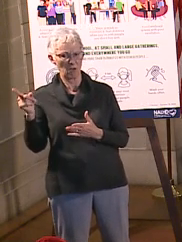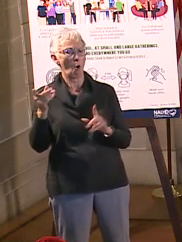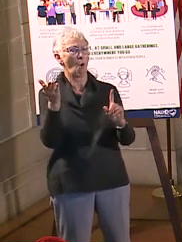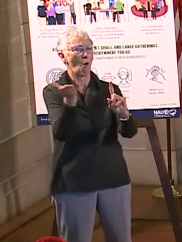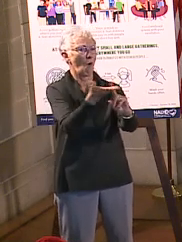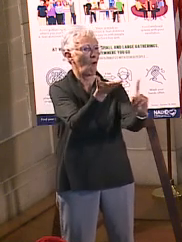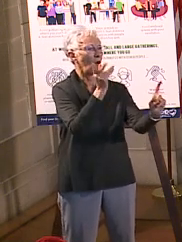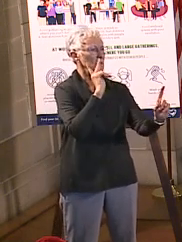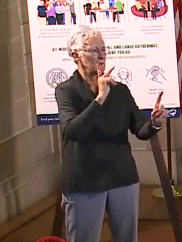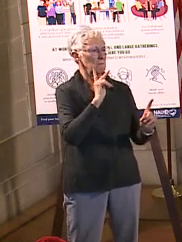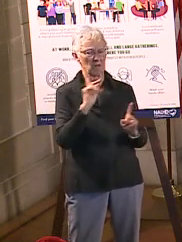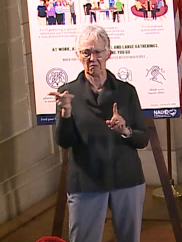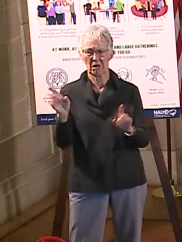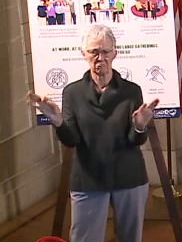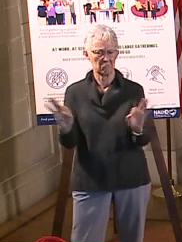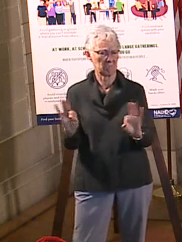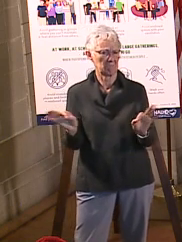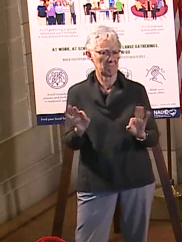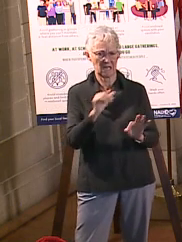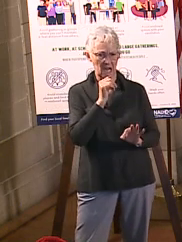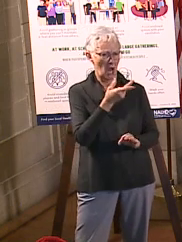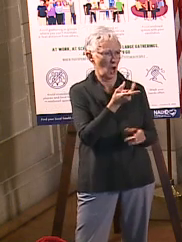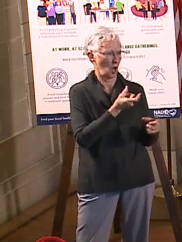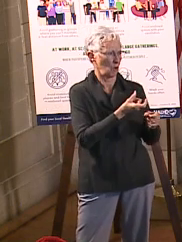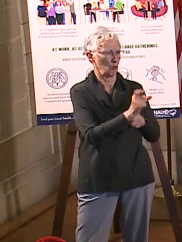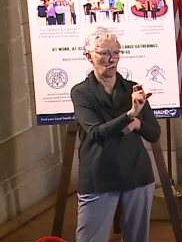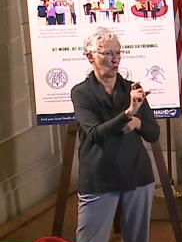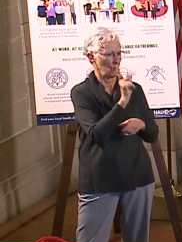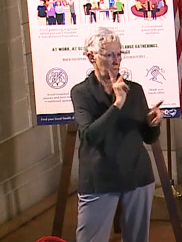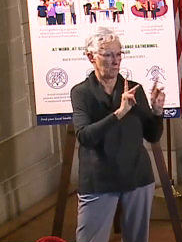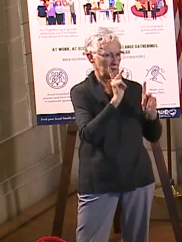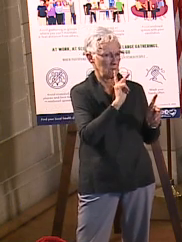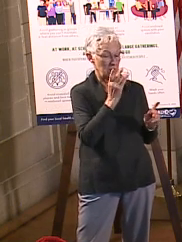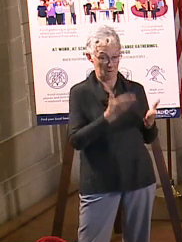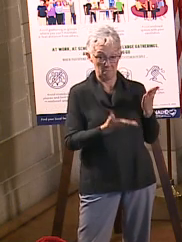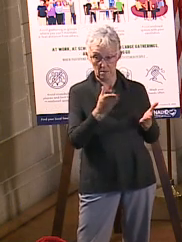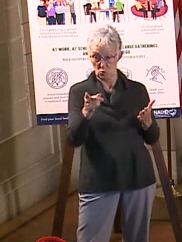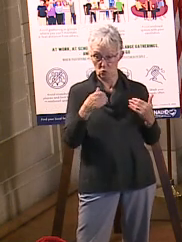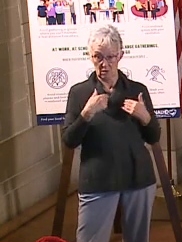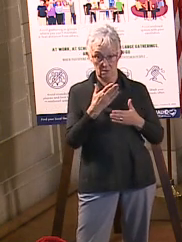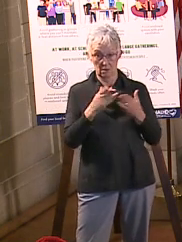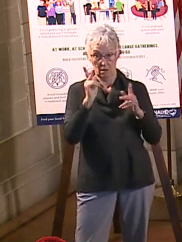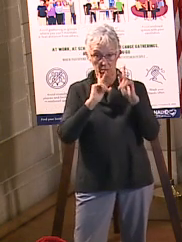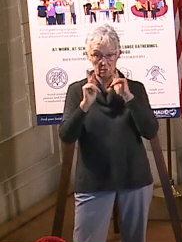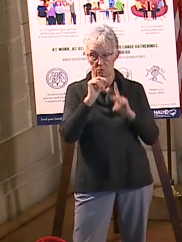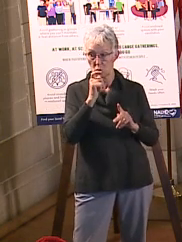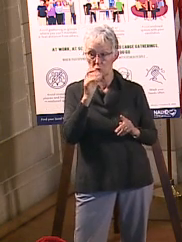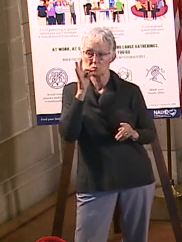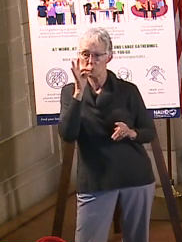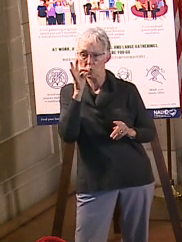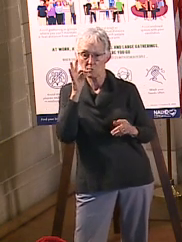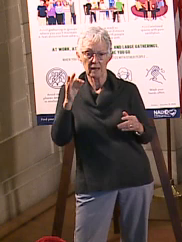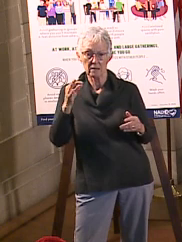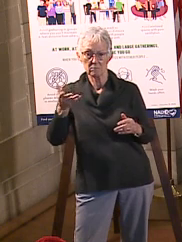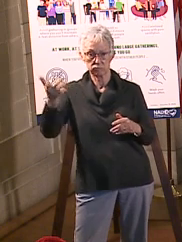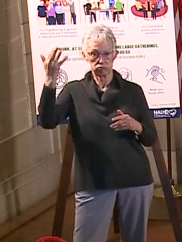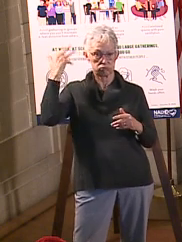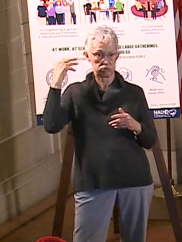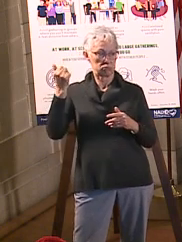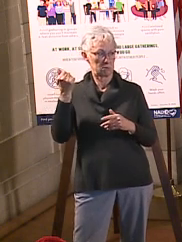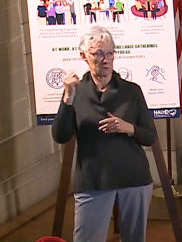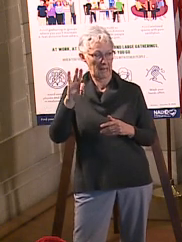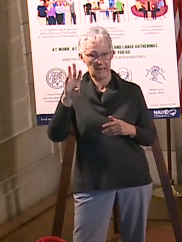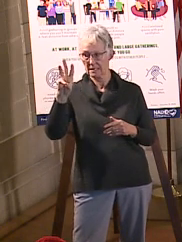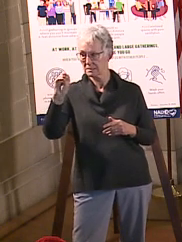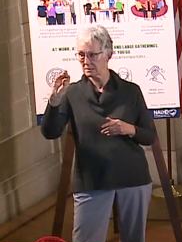And you have people that maybe smoked marijuana back when they were younger, say in the 60s or 70s, and